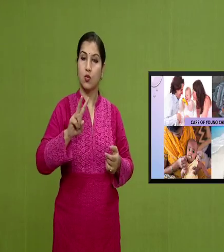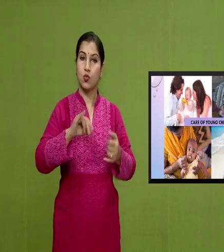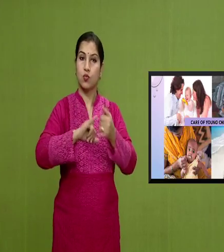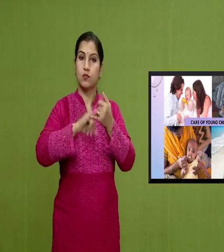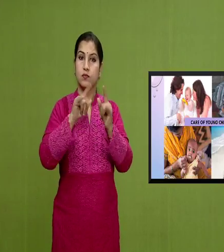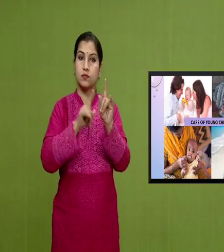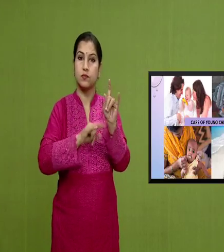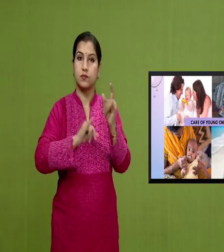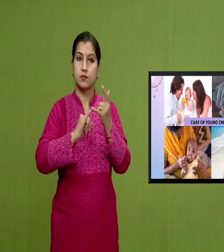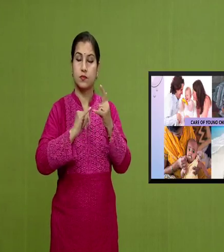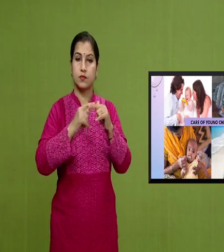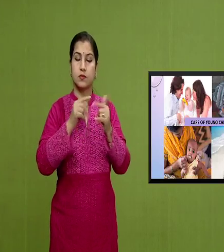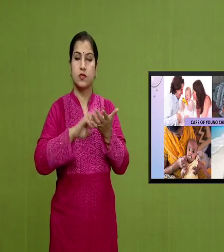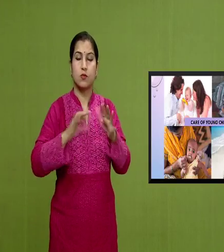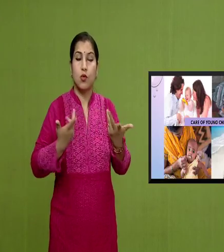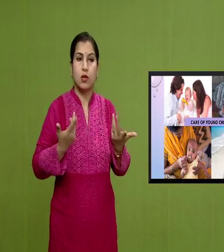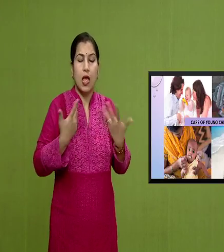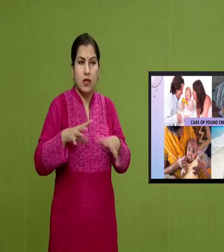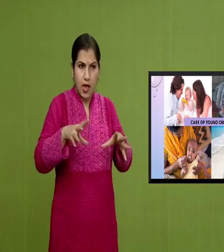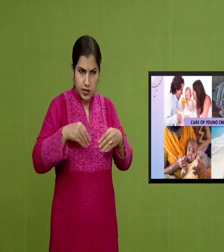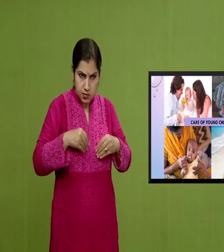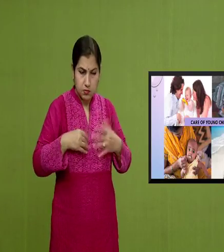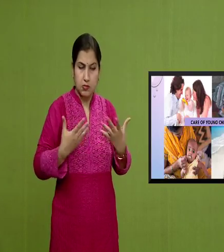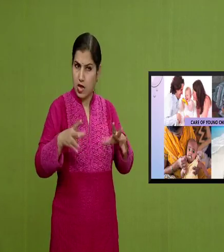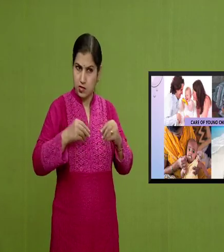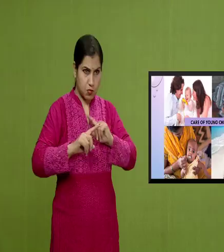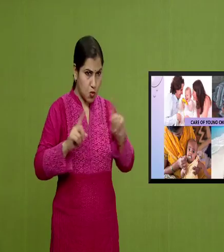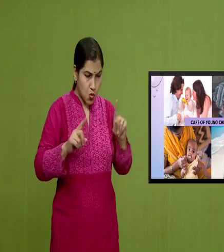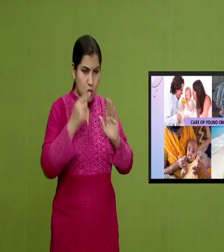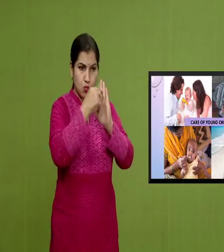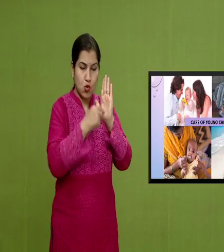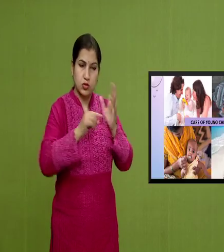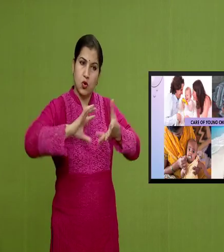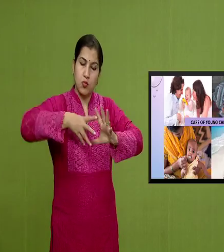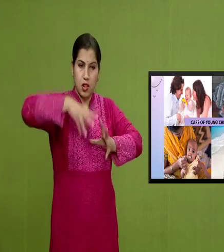is acceptable and what is not.